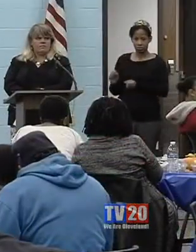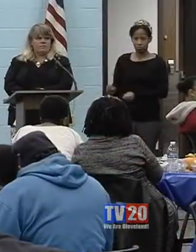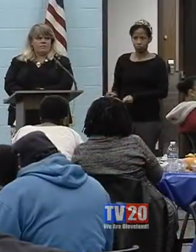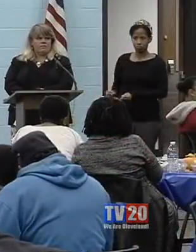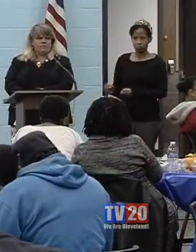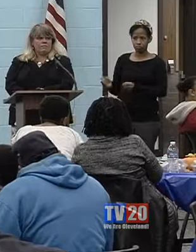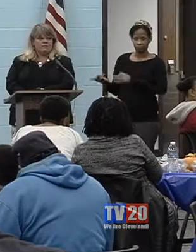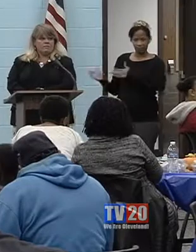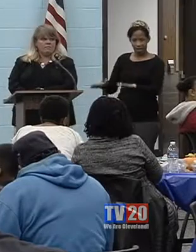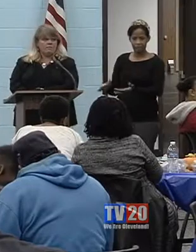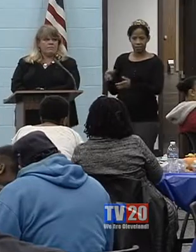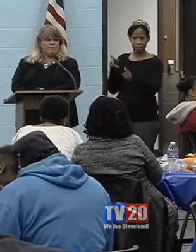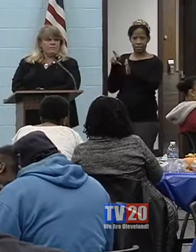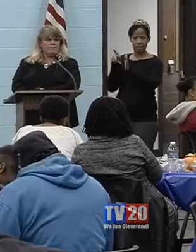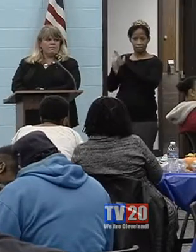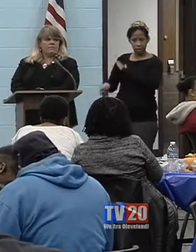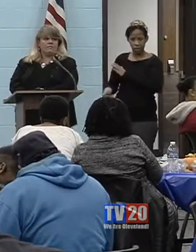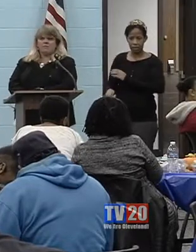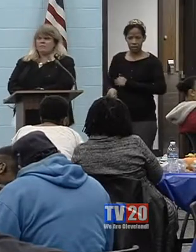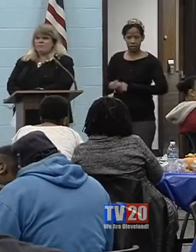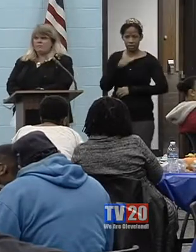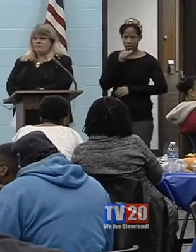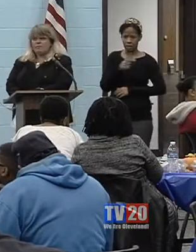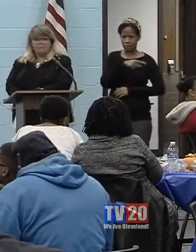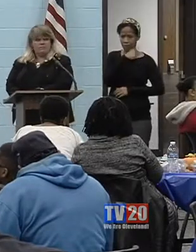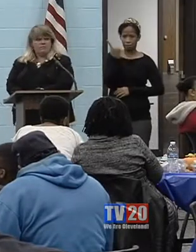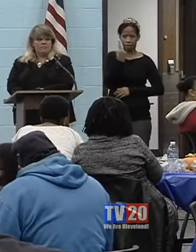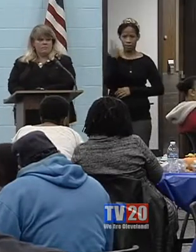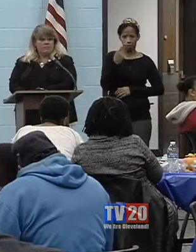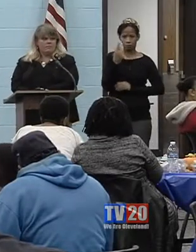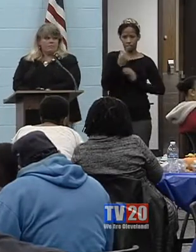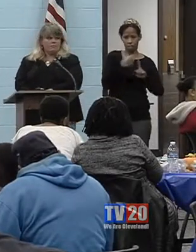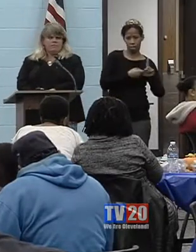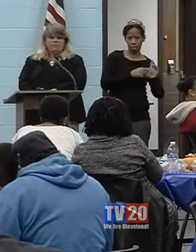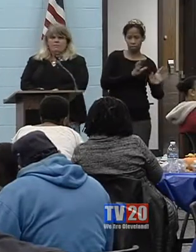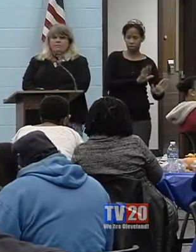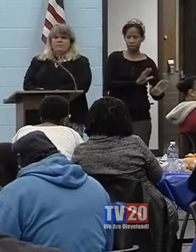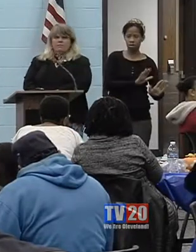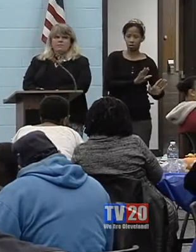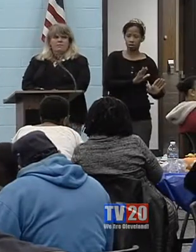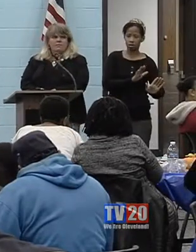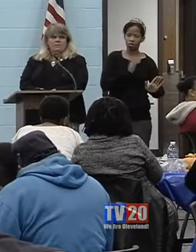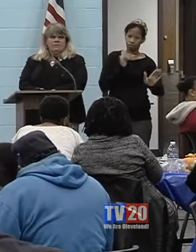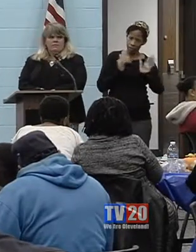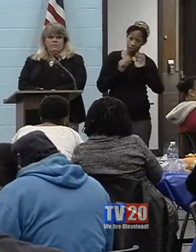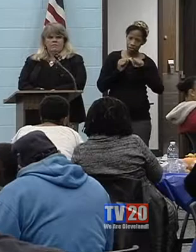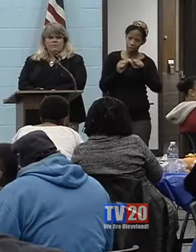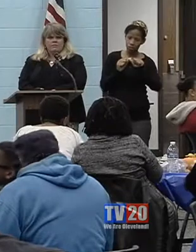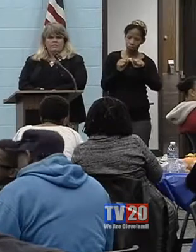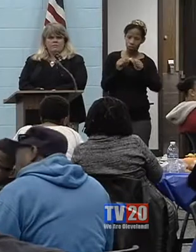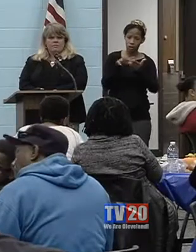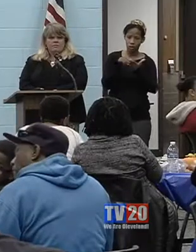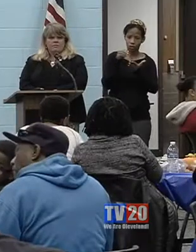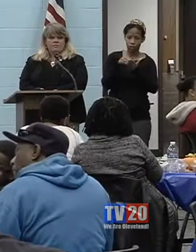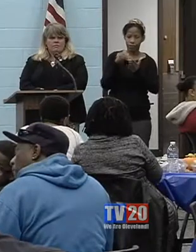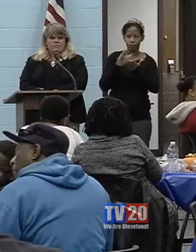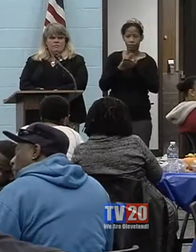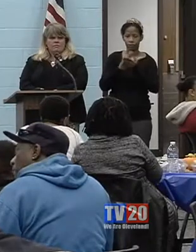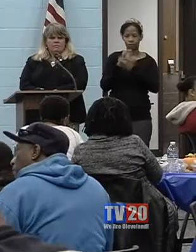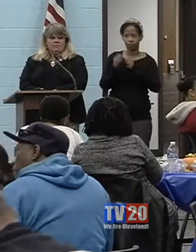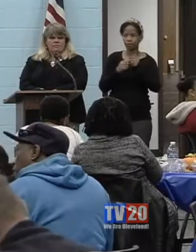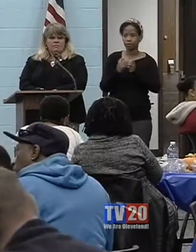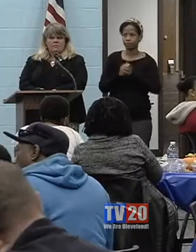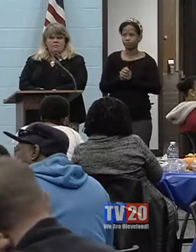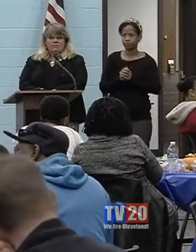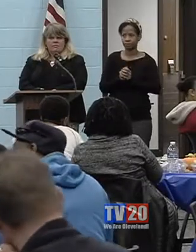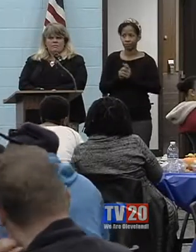like Black History Month once a year, but that should be something curriculum throughout the school year.